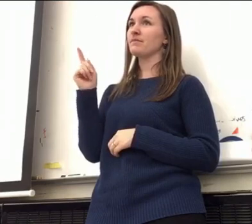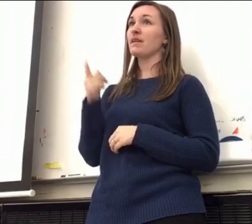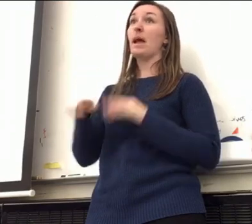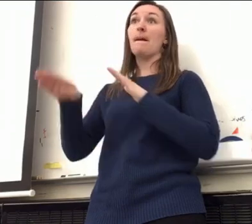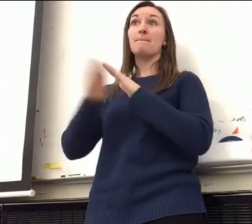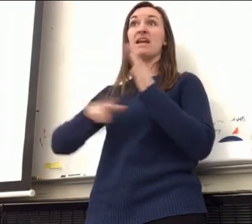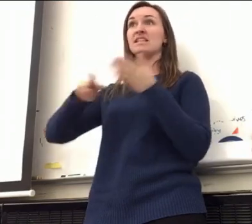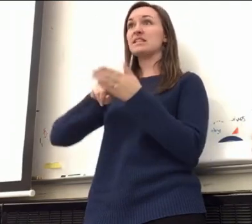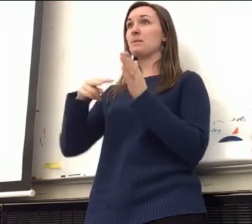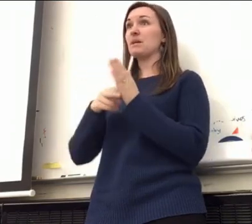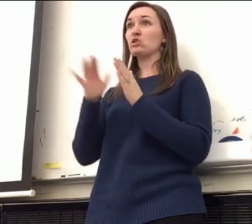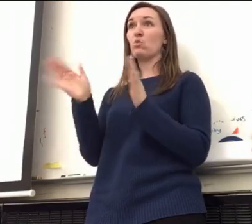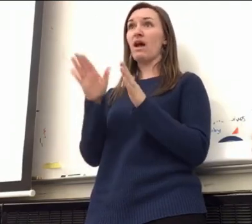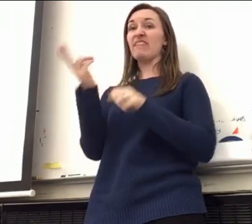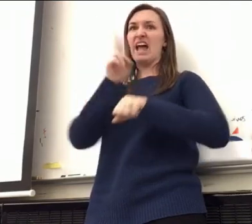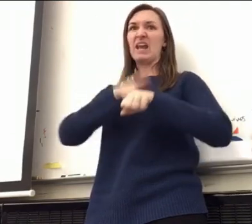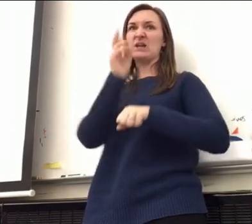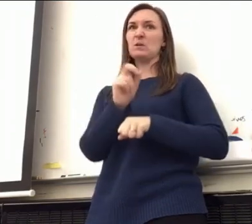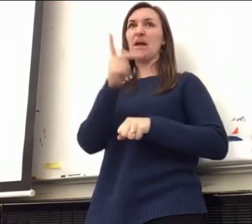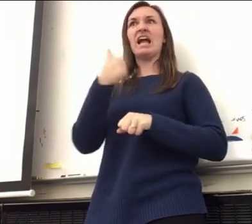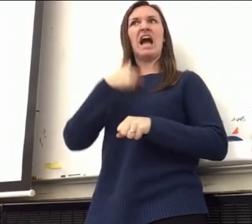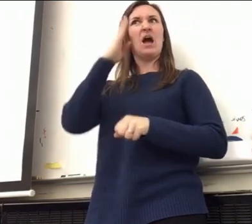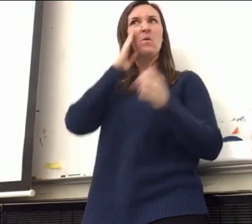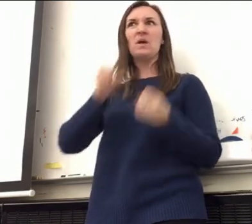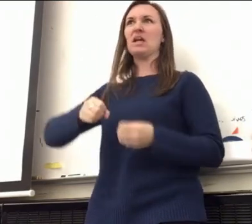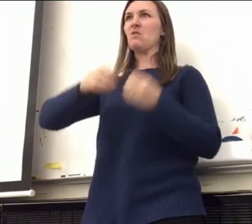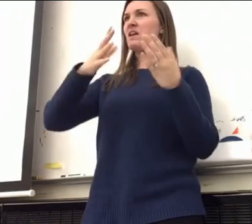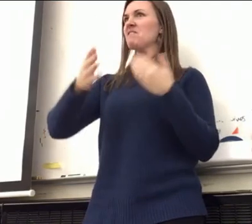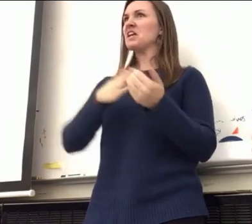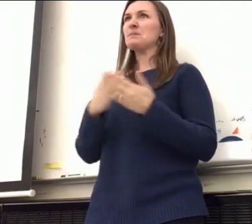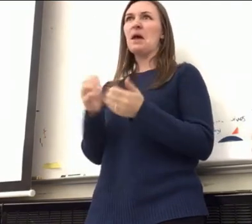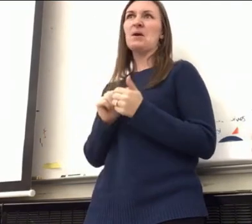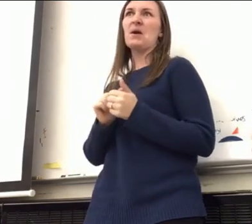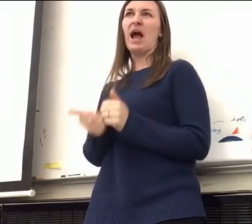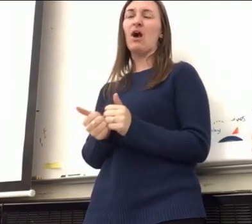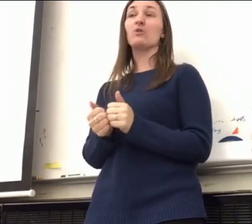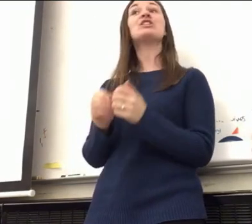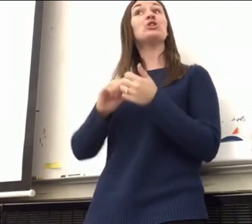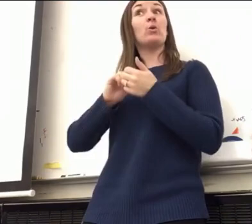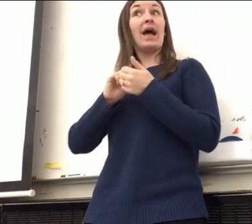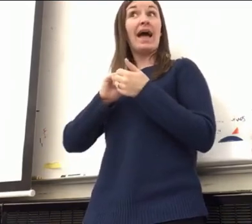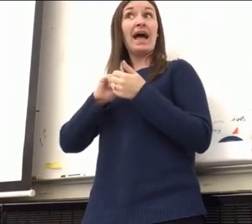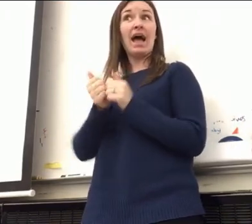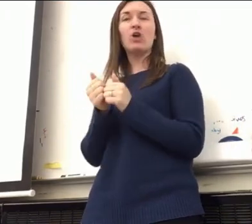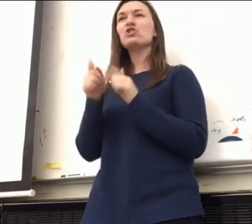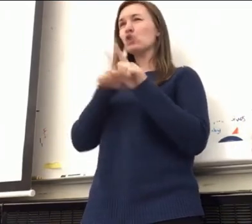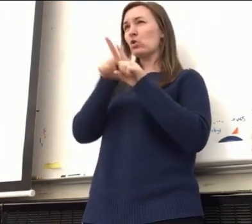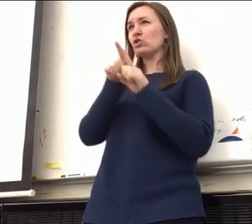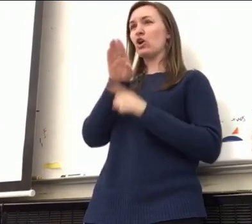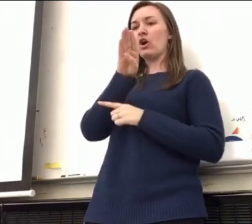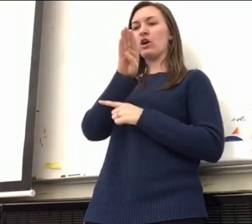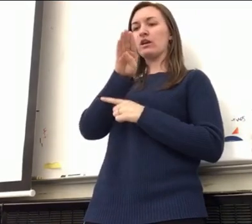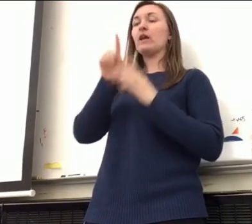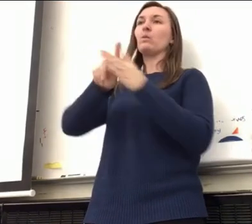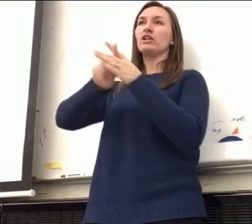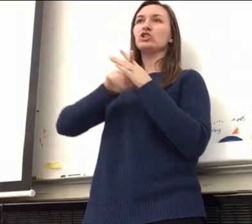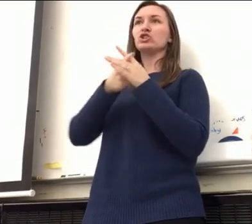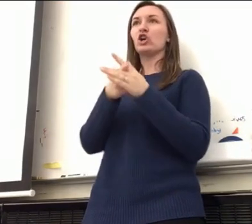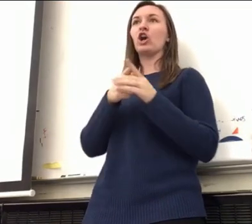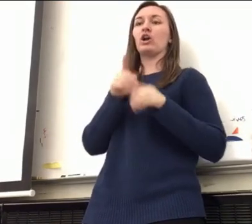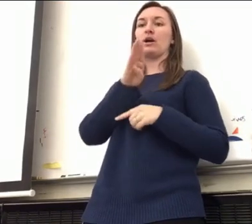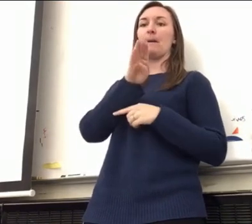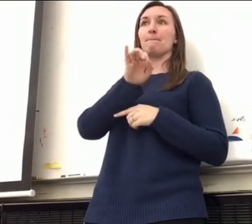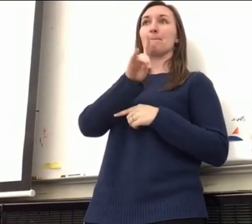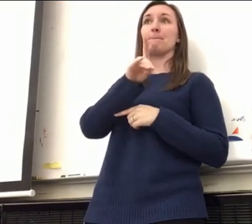Basically, I'm going to get rid of the national bank in any way that I can, and here's how he does it." Now, this is going to start Biddle and Jackson into a bitter